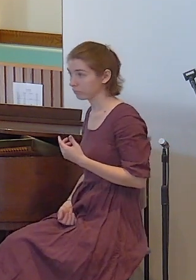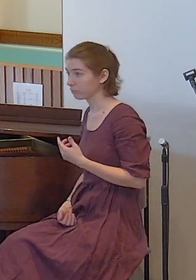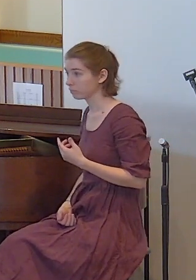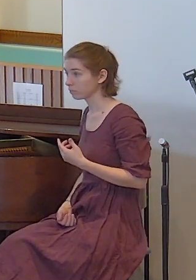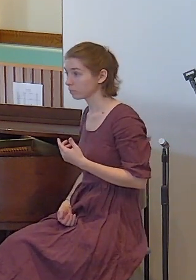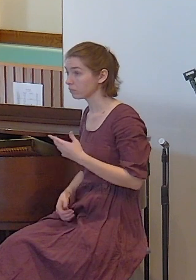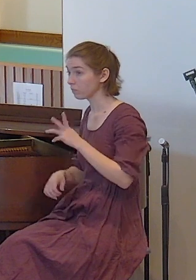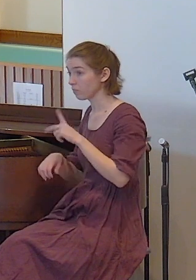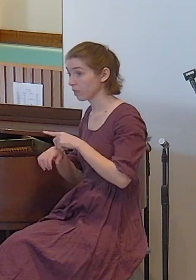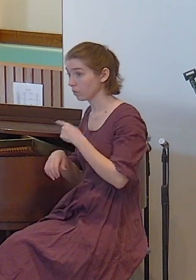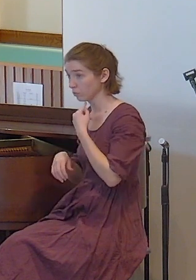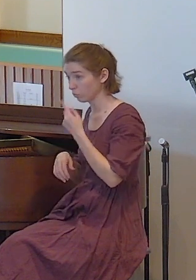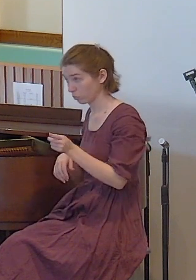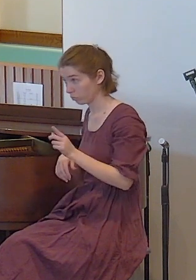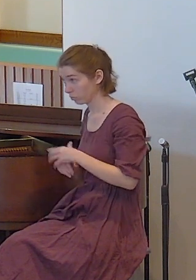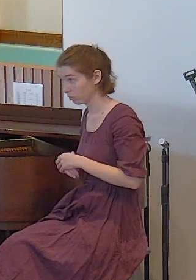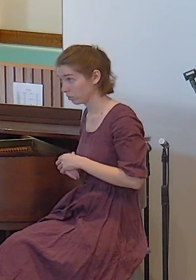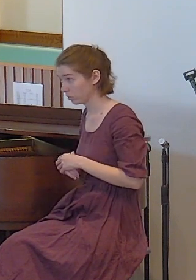And Peter said to them,